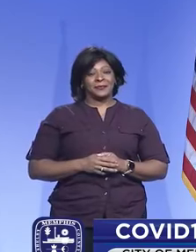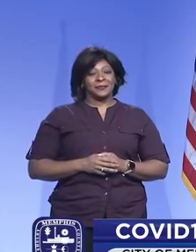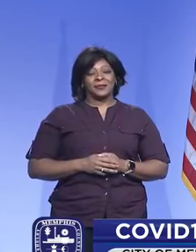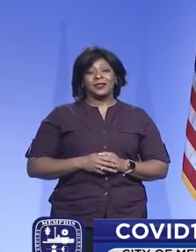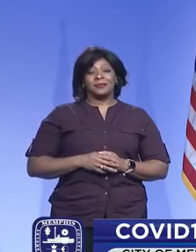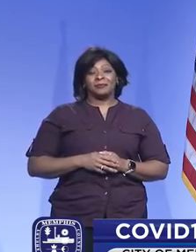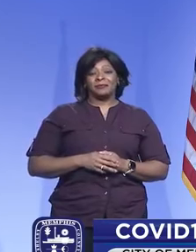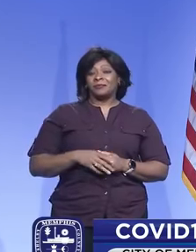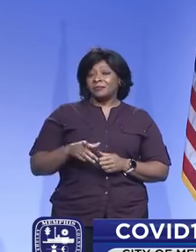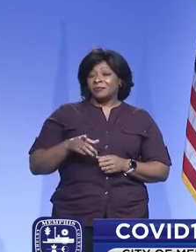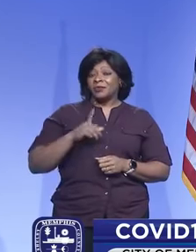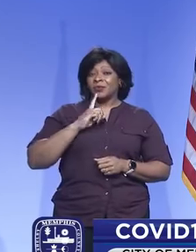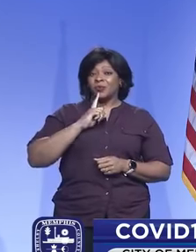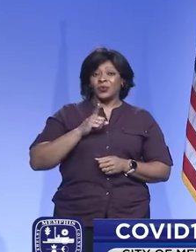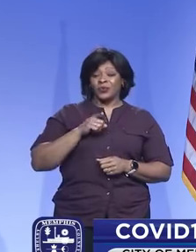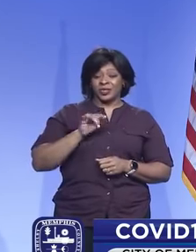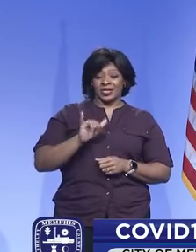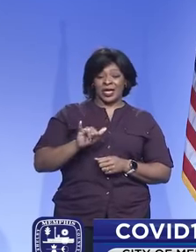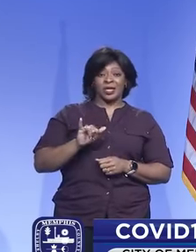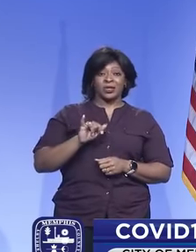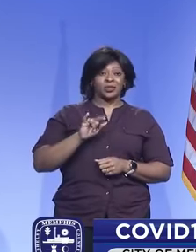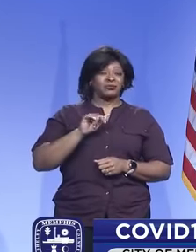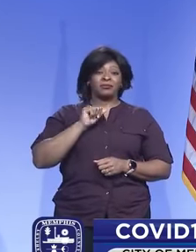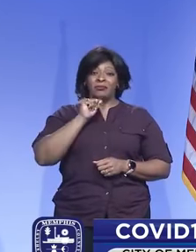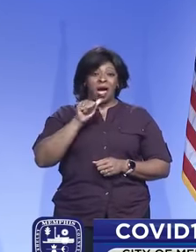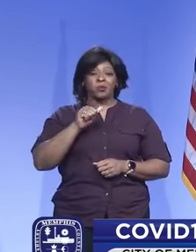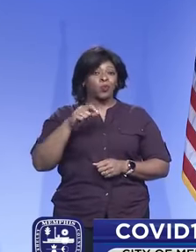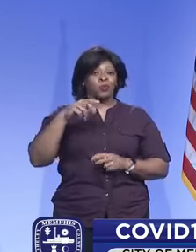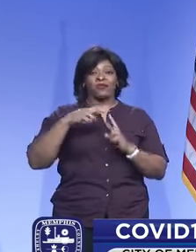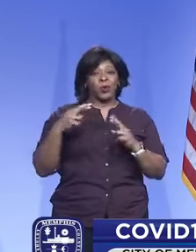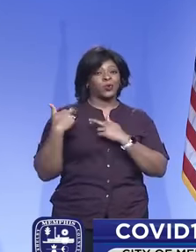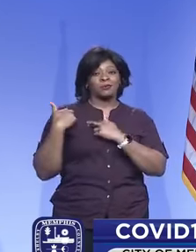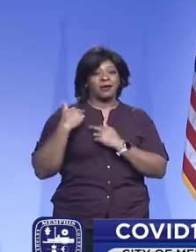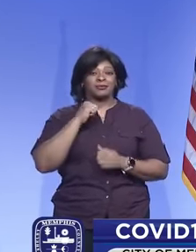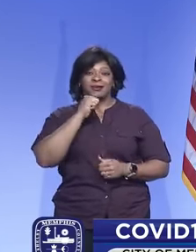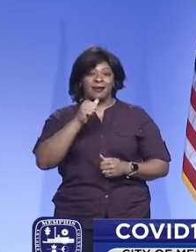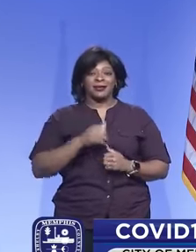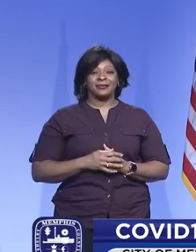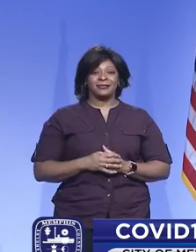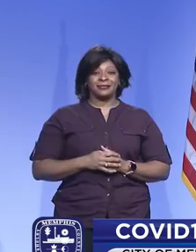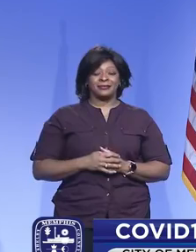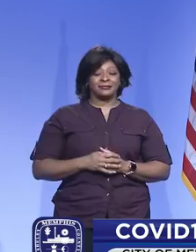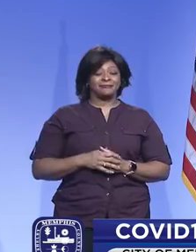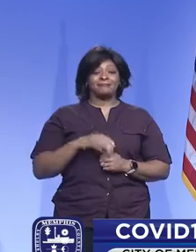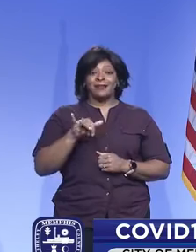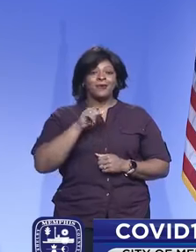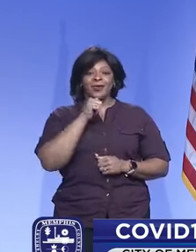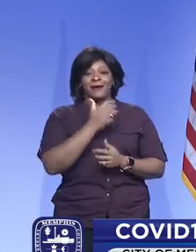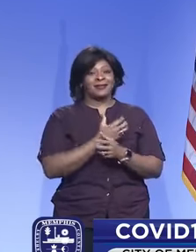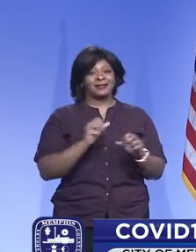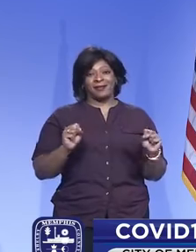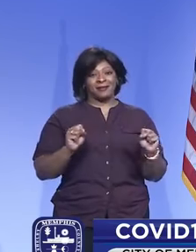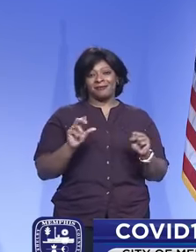Was it the responsible thing to do? Was it the safe thing to do?